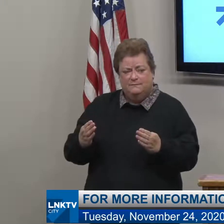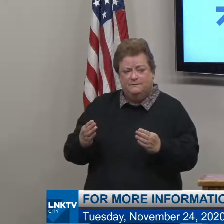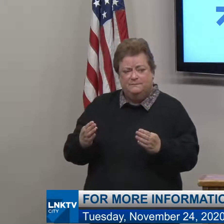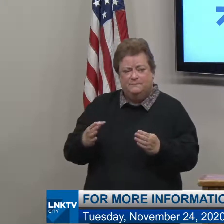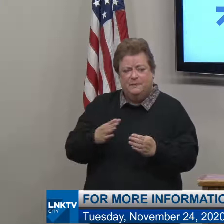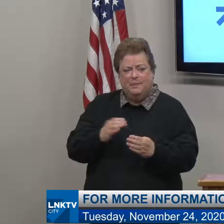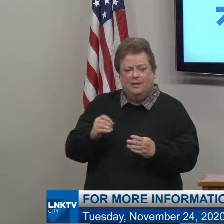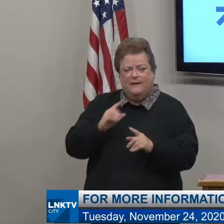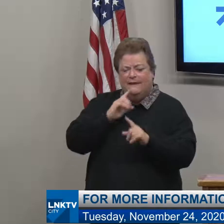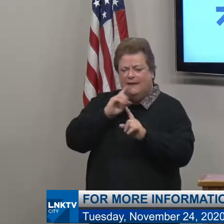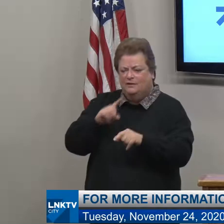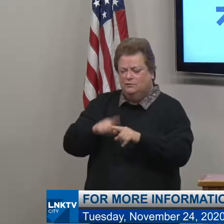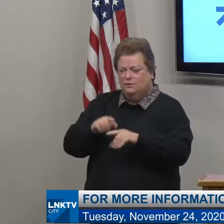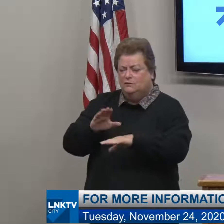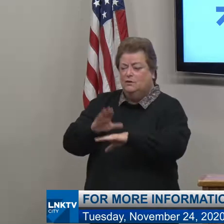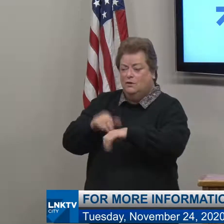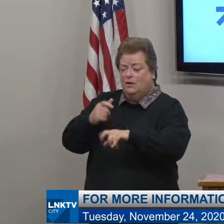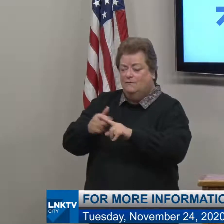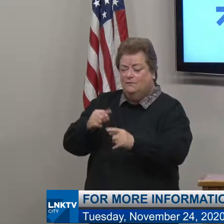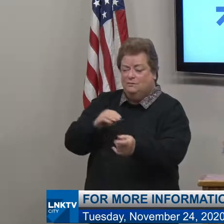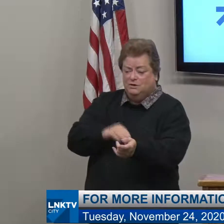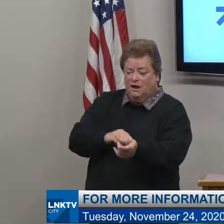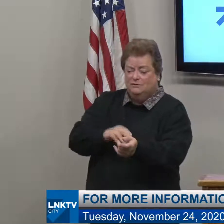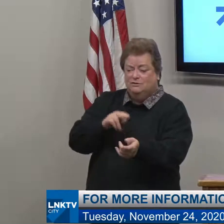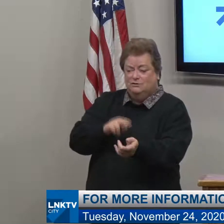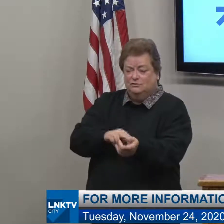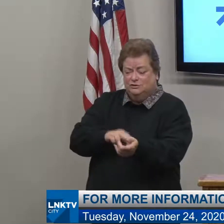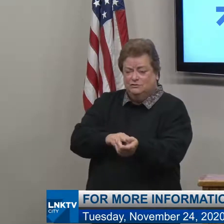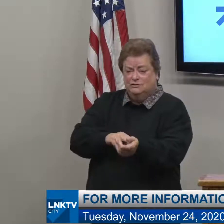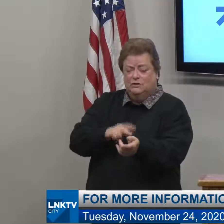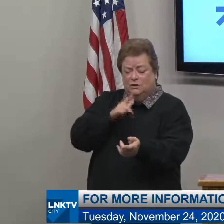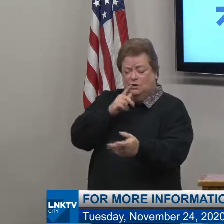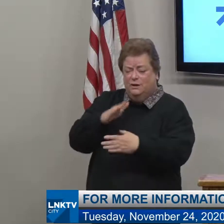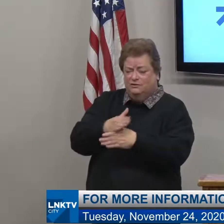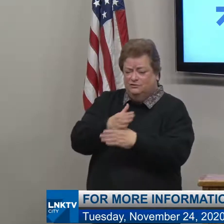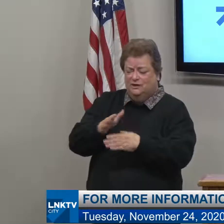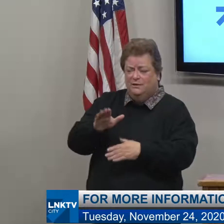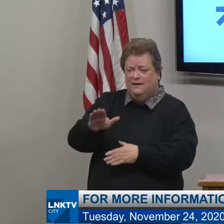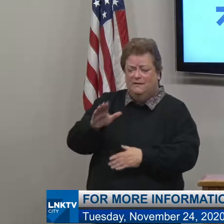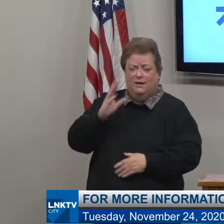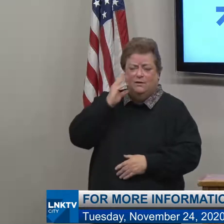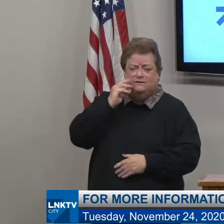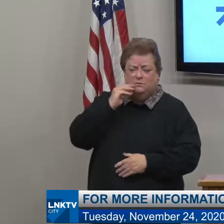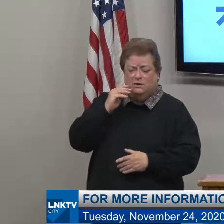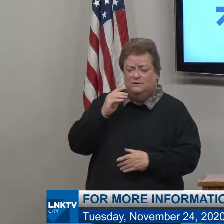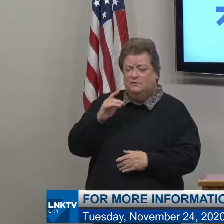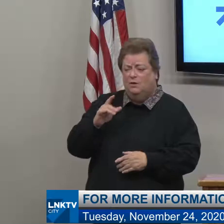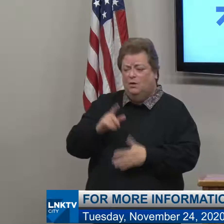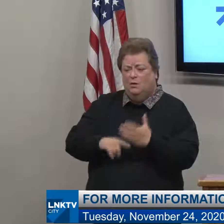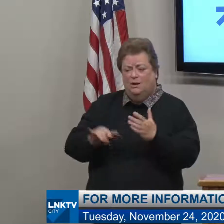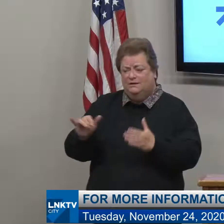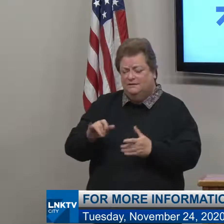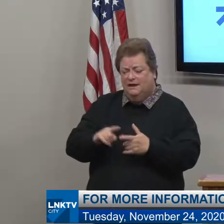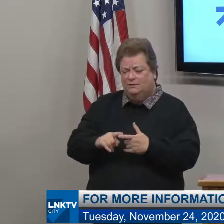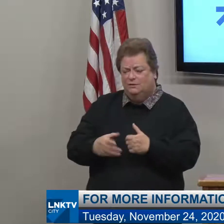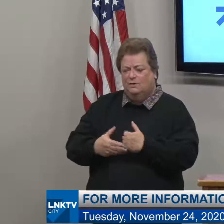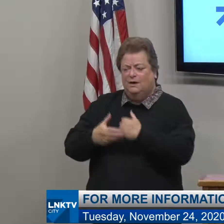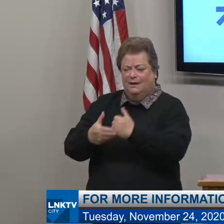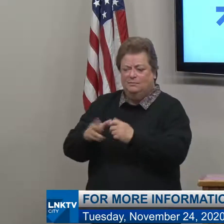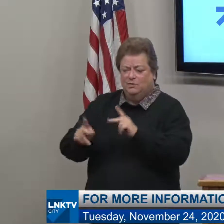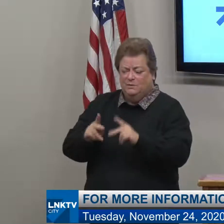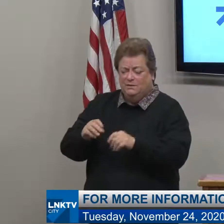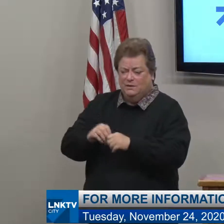and to answer the call from the doctors and nurses who've shared their experiences of what it's like to try to sustain life in an